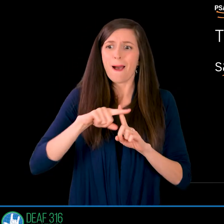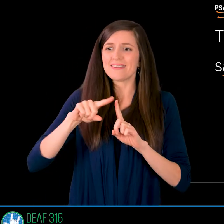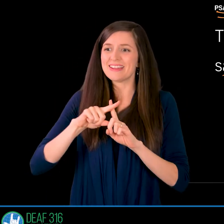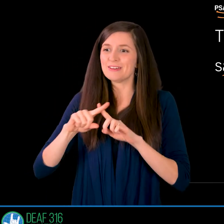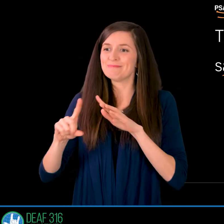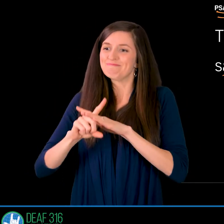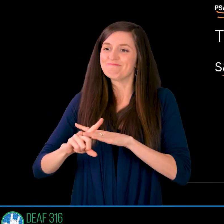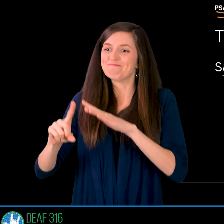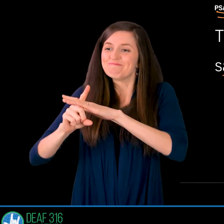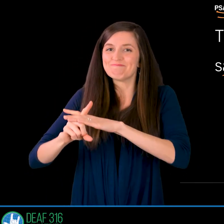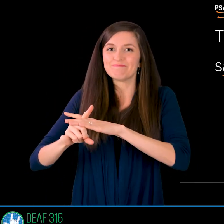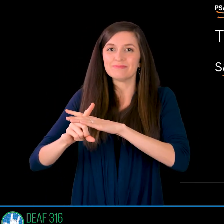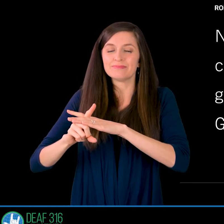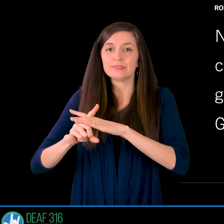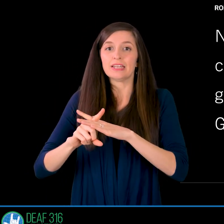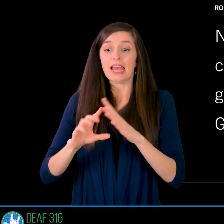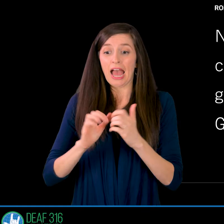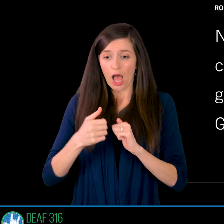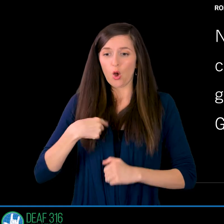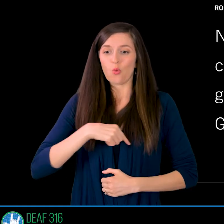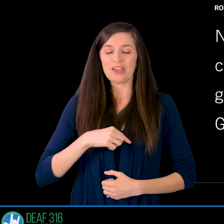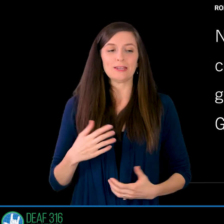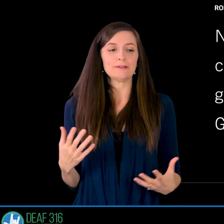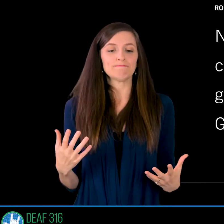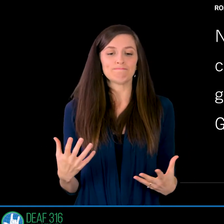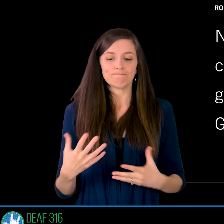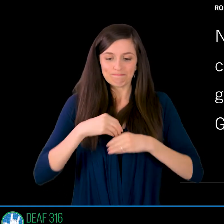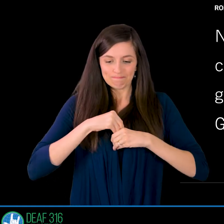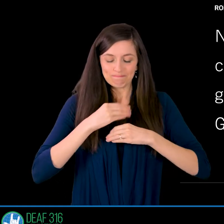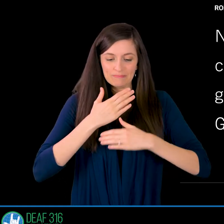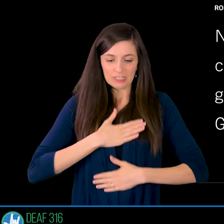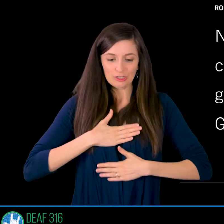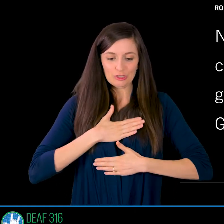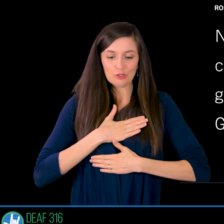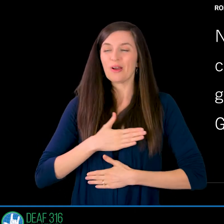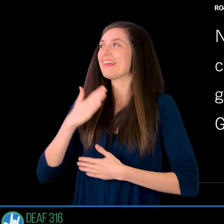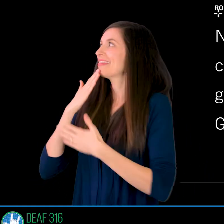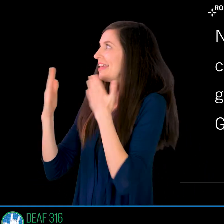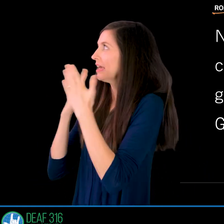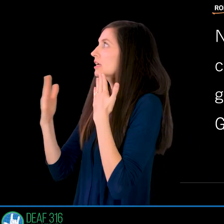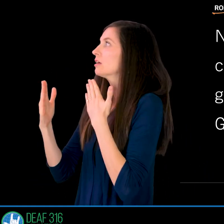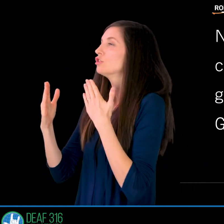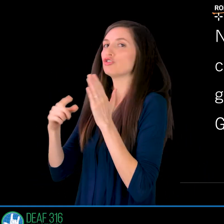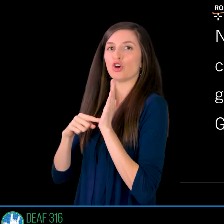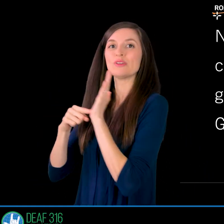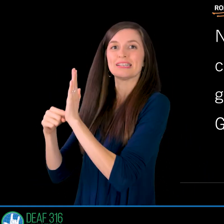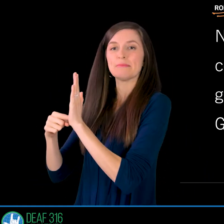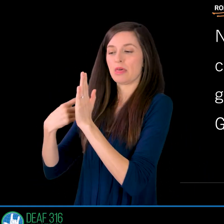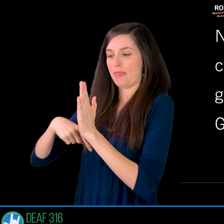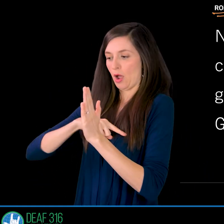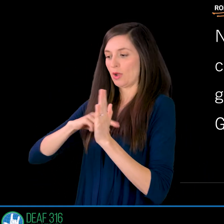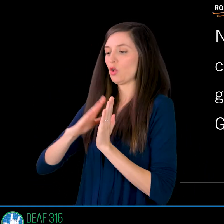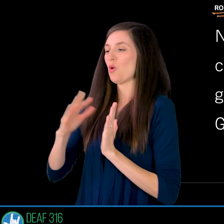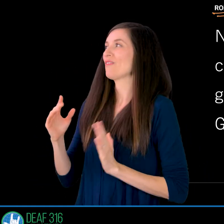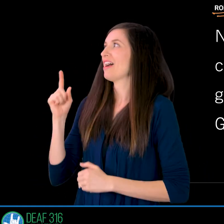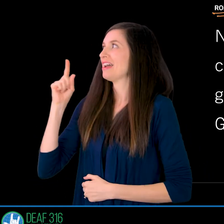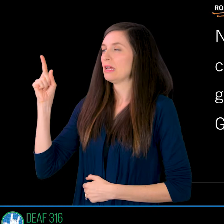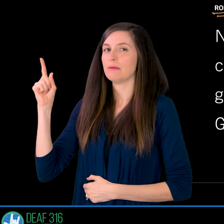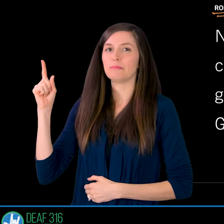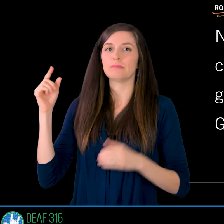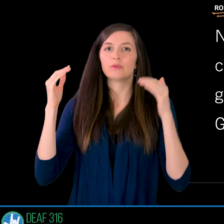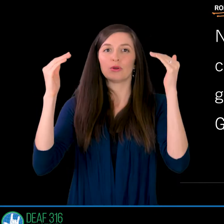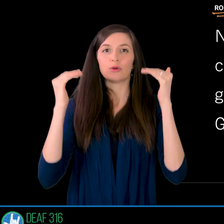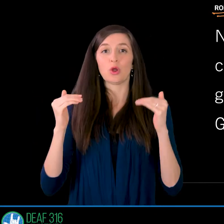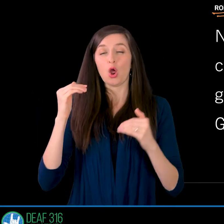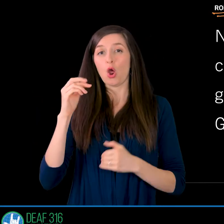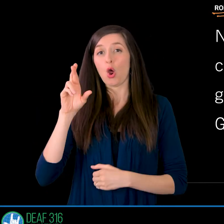glorious. Romans, a letter from Paul to the